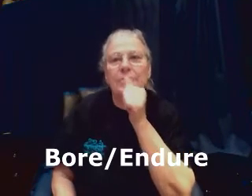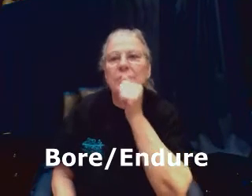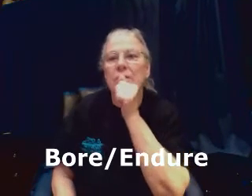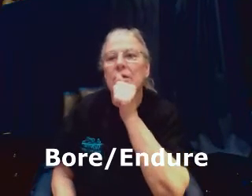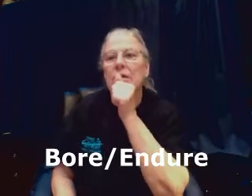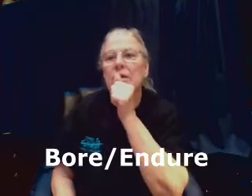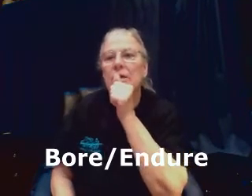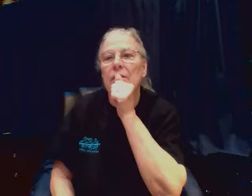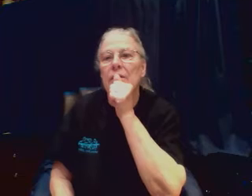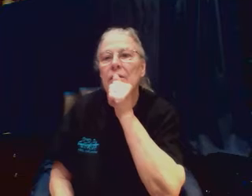lips.